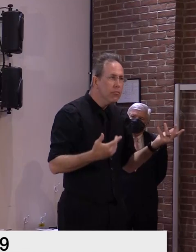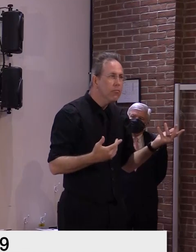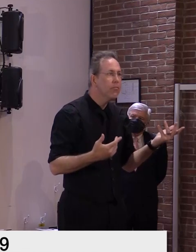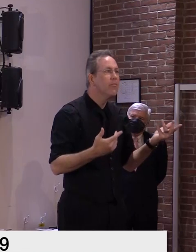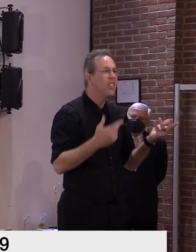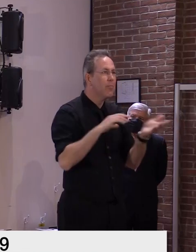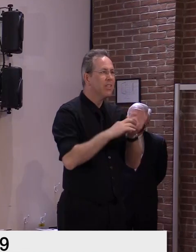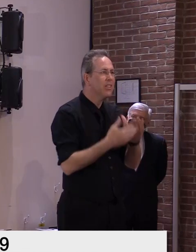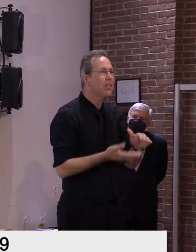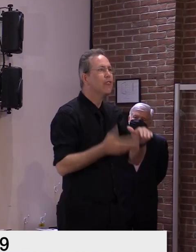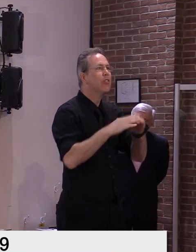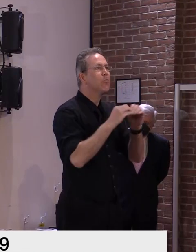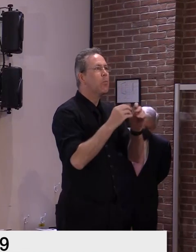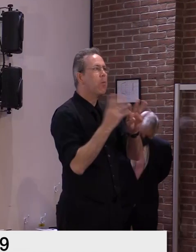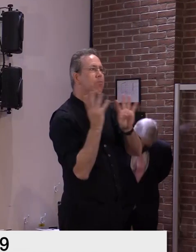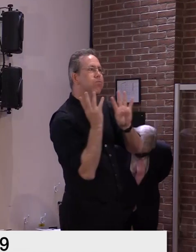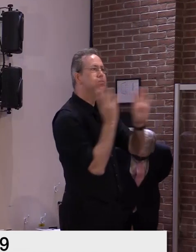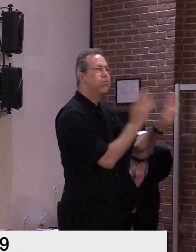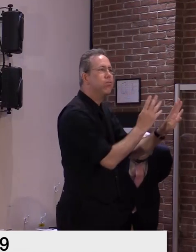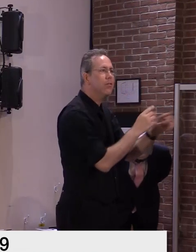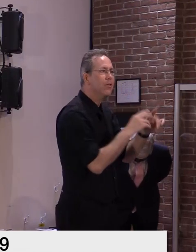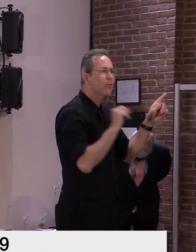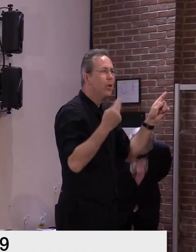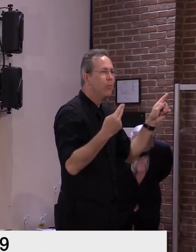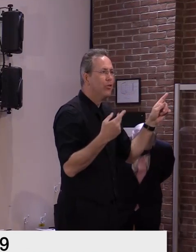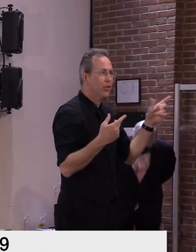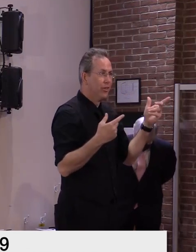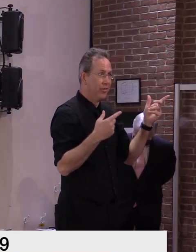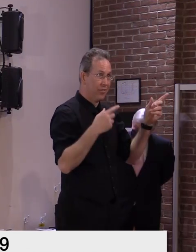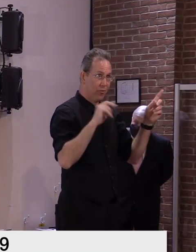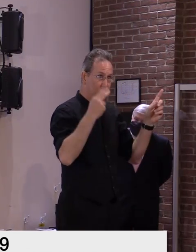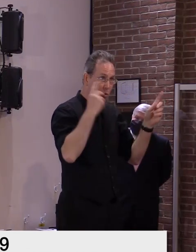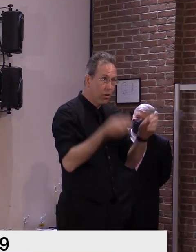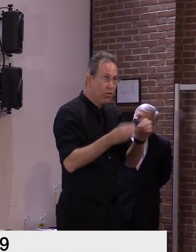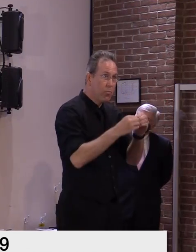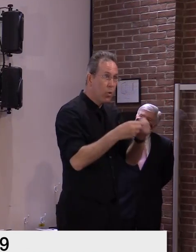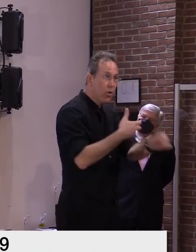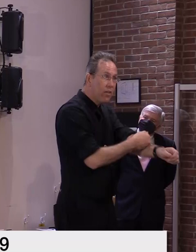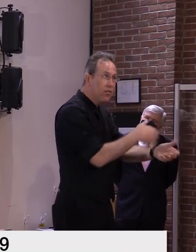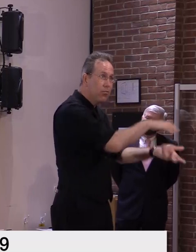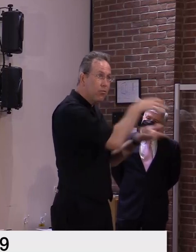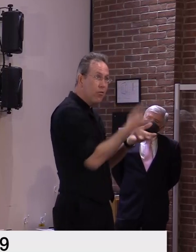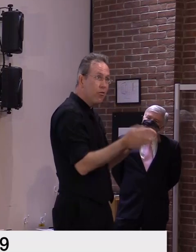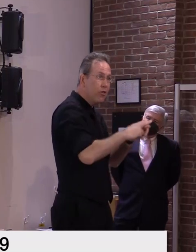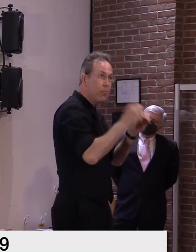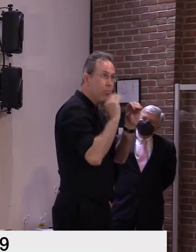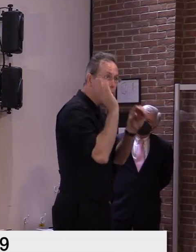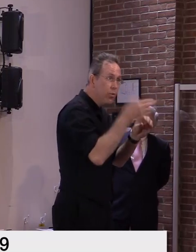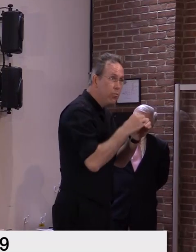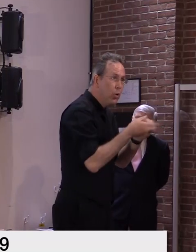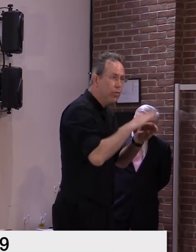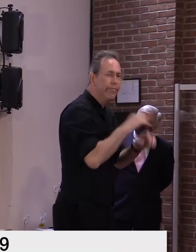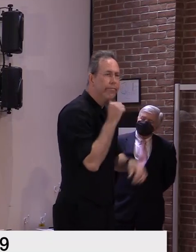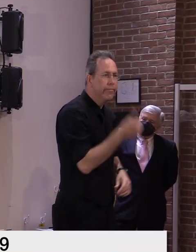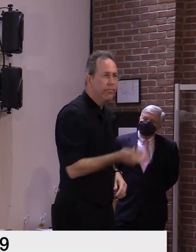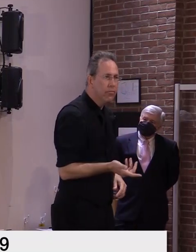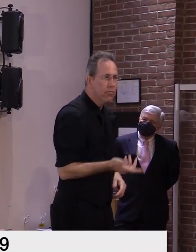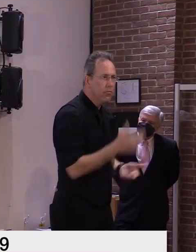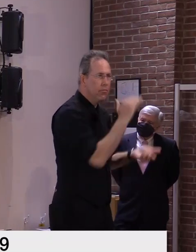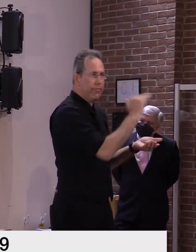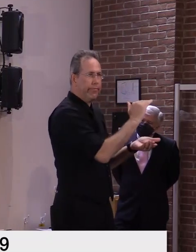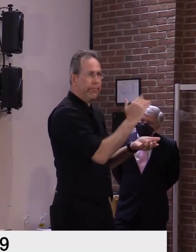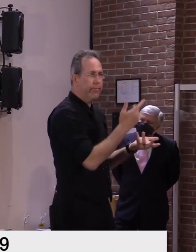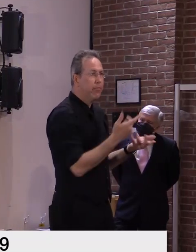but that doesn't mean they're going to receive their vaccinations anytime soon. It could be, you know, a month or two down the road. I just don't